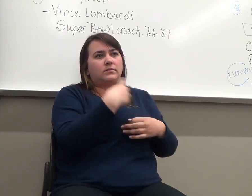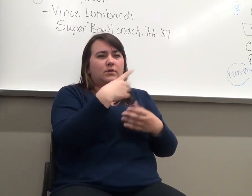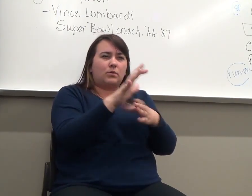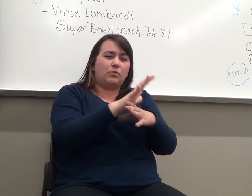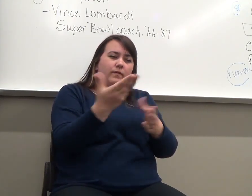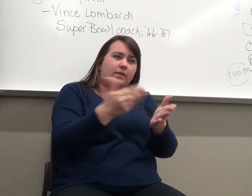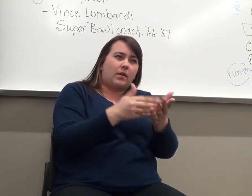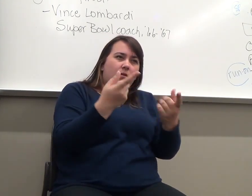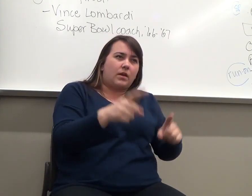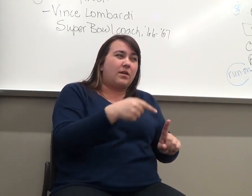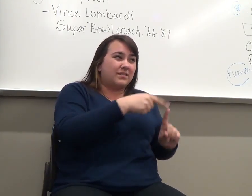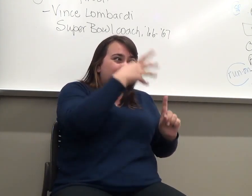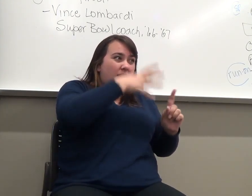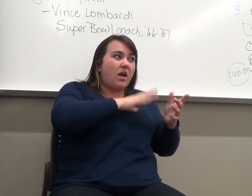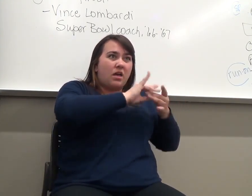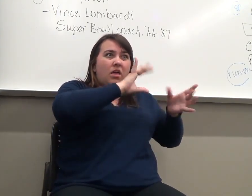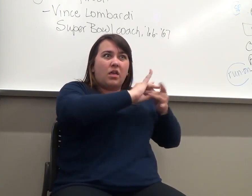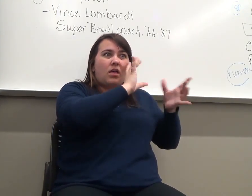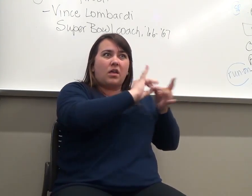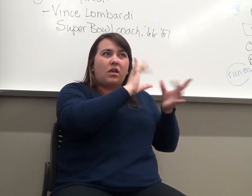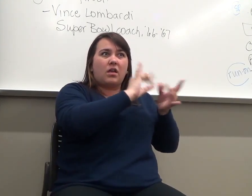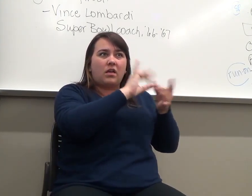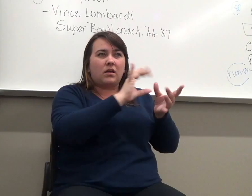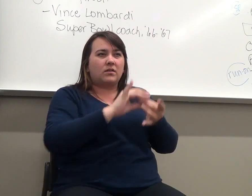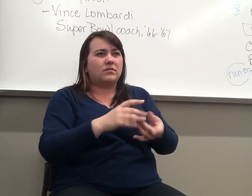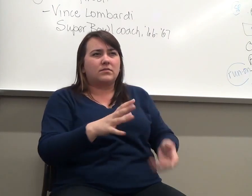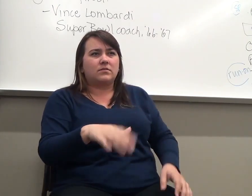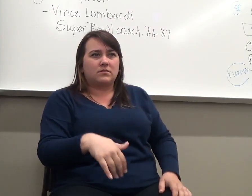family argued about how to take her to the hospital or not. So